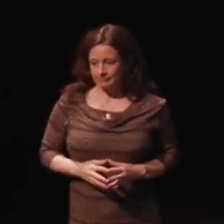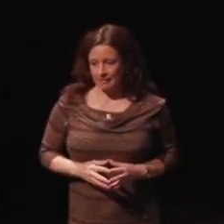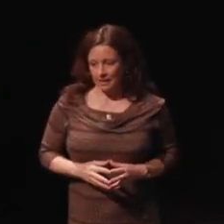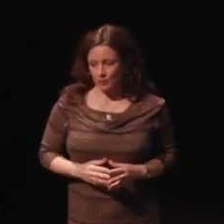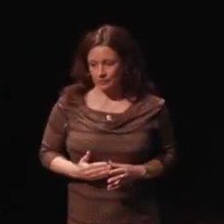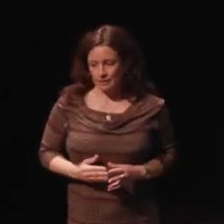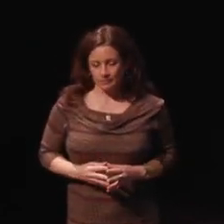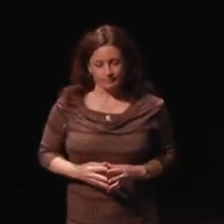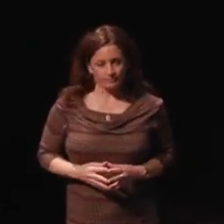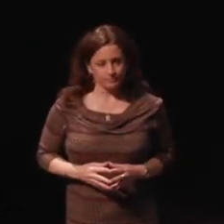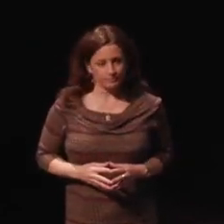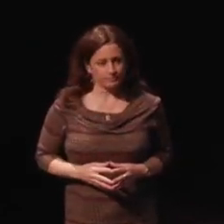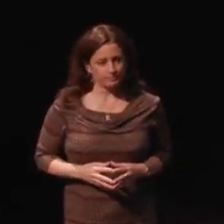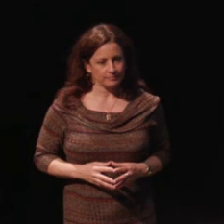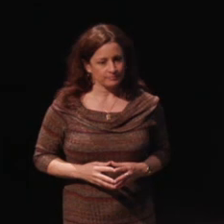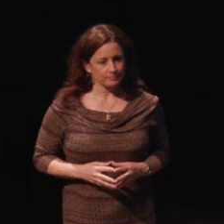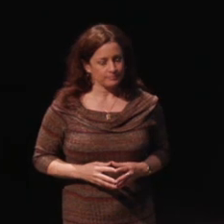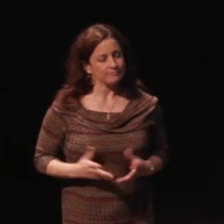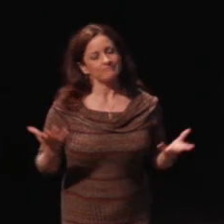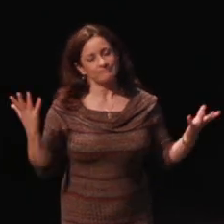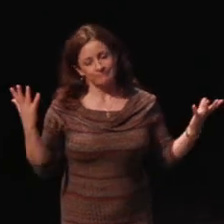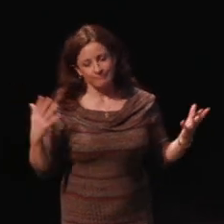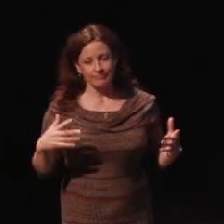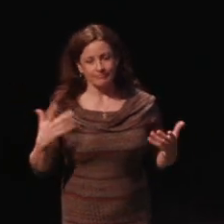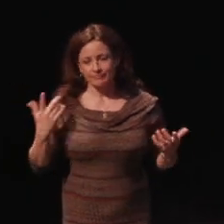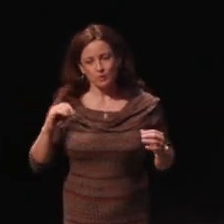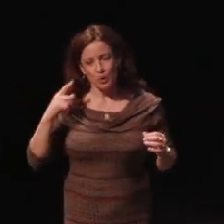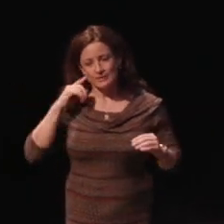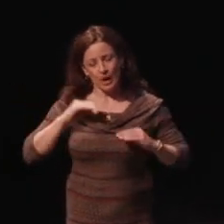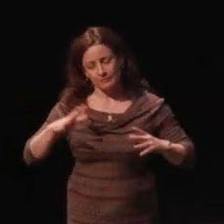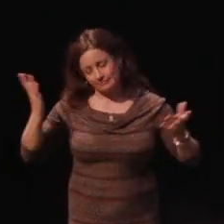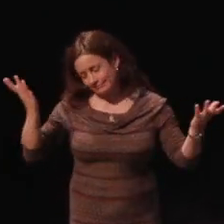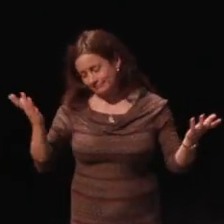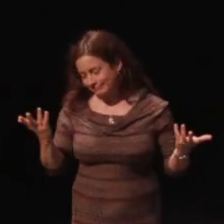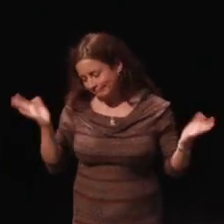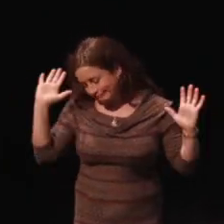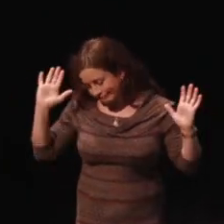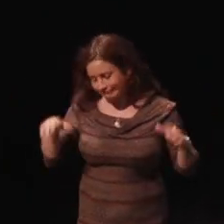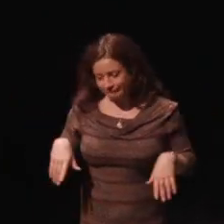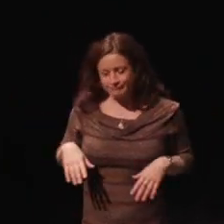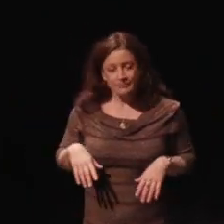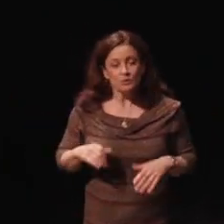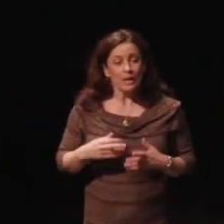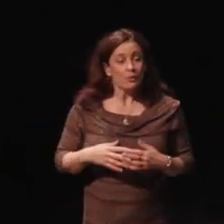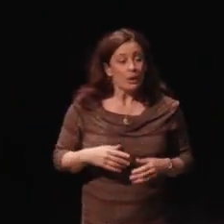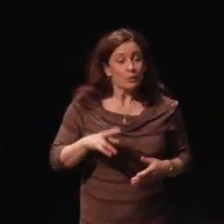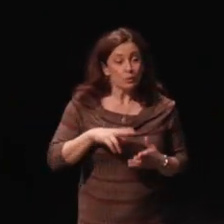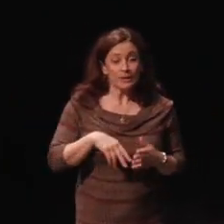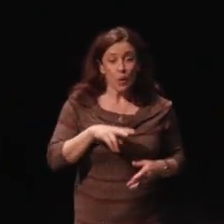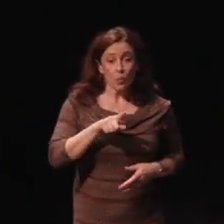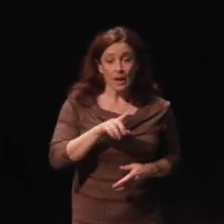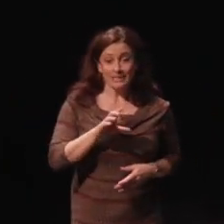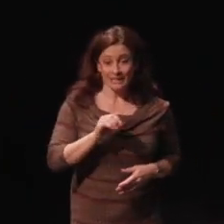Let's try again. No, we lost sound for good. Anyway, so what it reads is